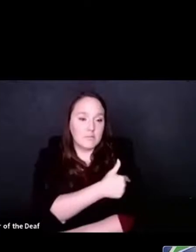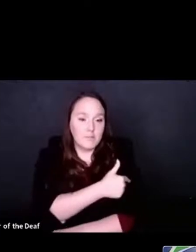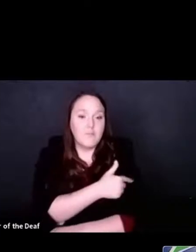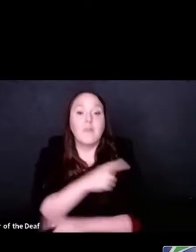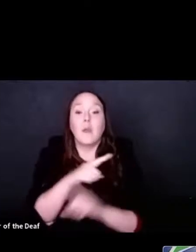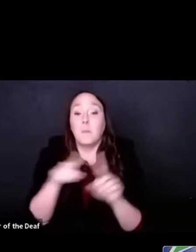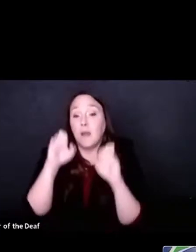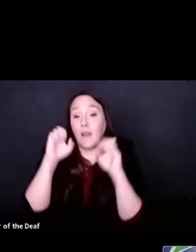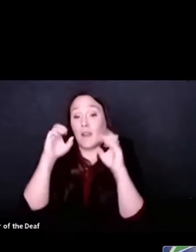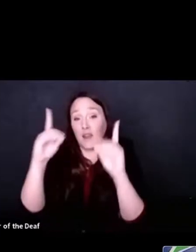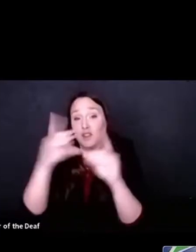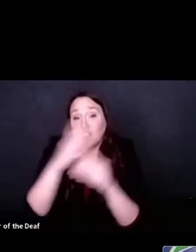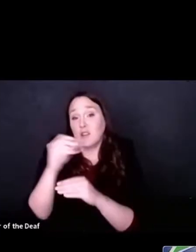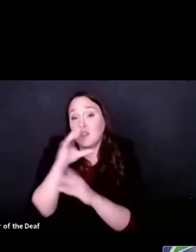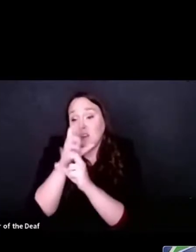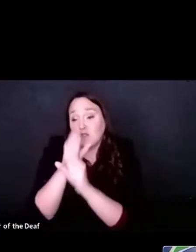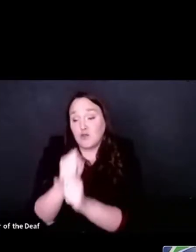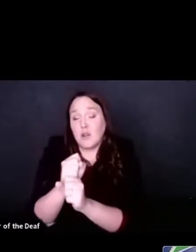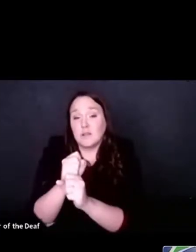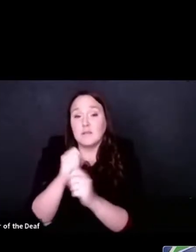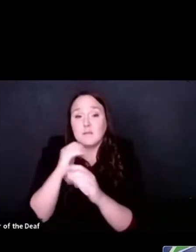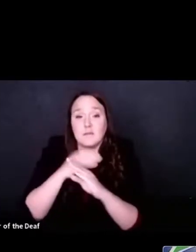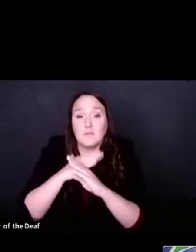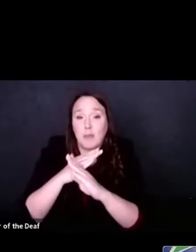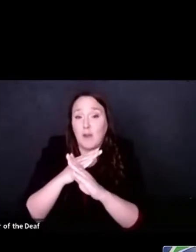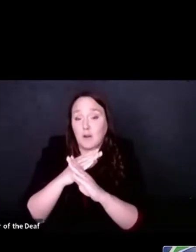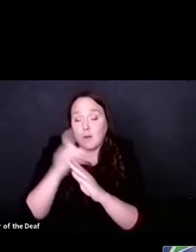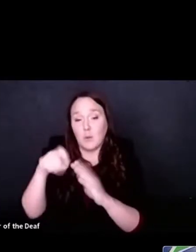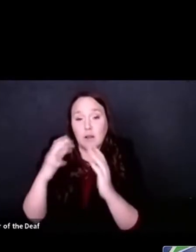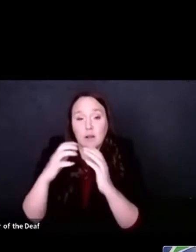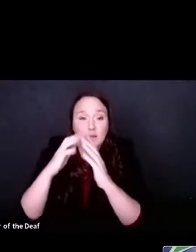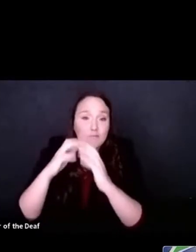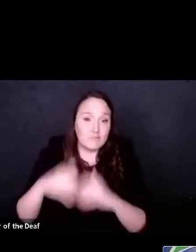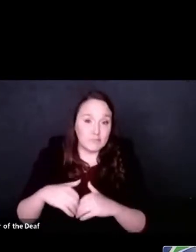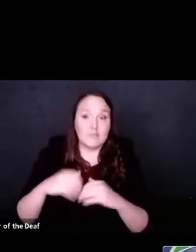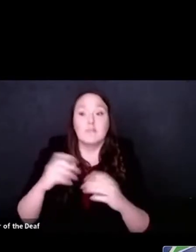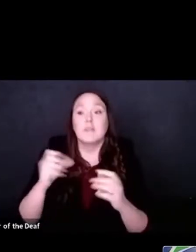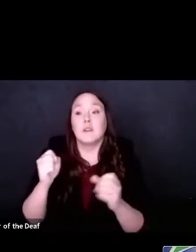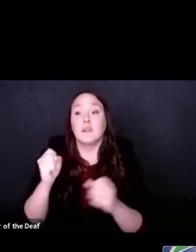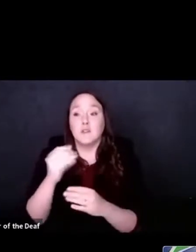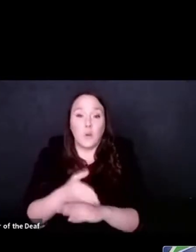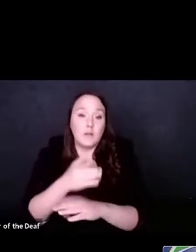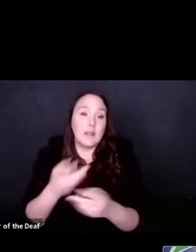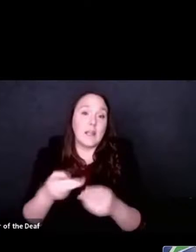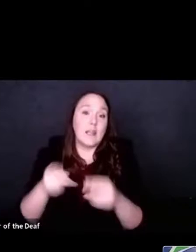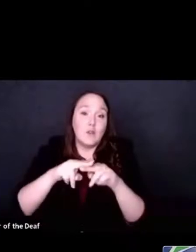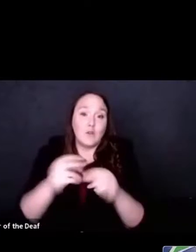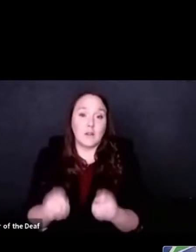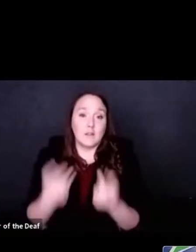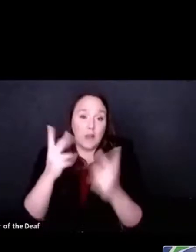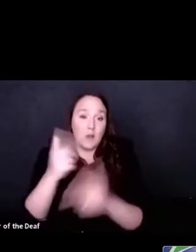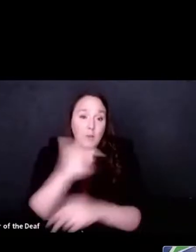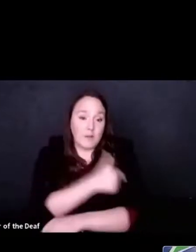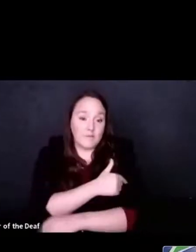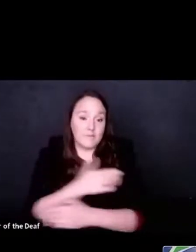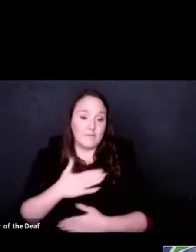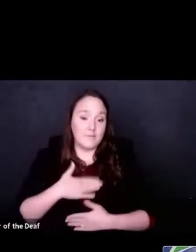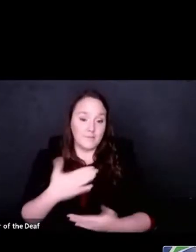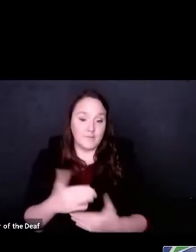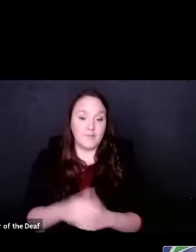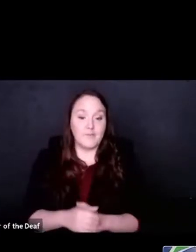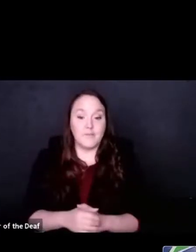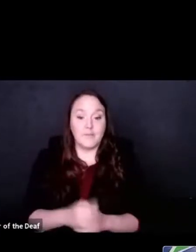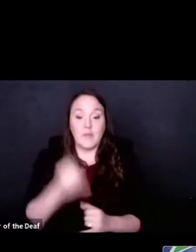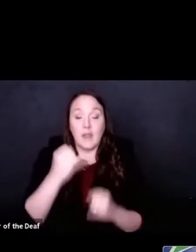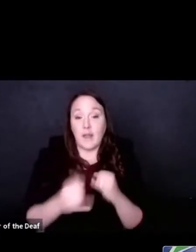is the major barrier that we need to overcome in order to improve uptake on vaccine. Awesome, and that will be our last